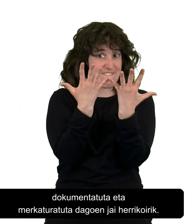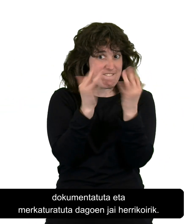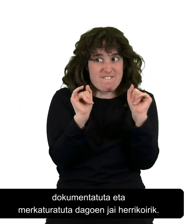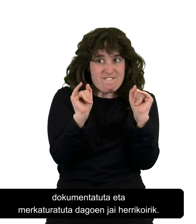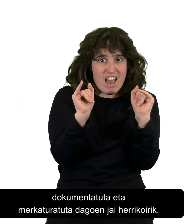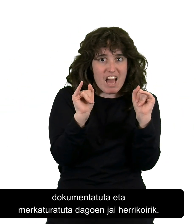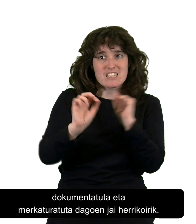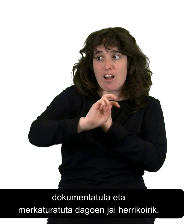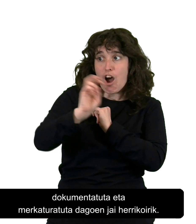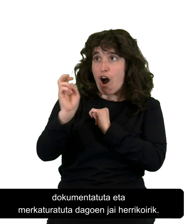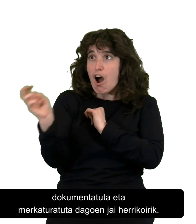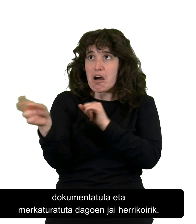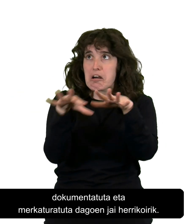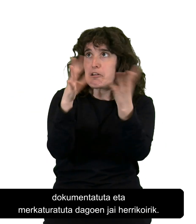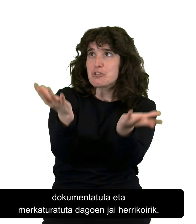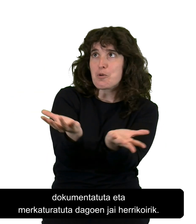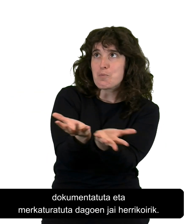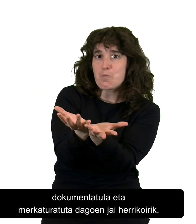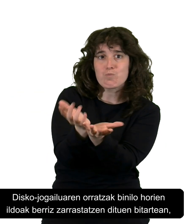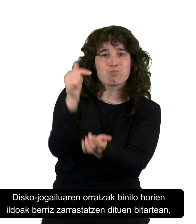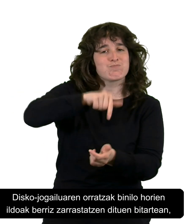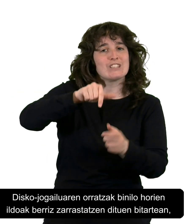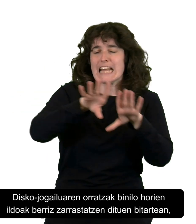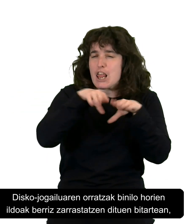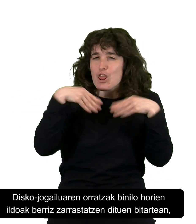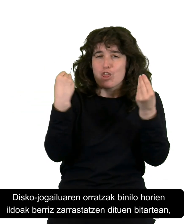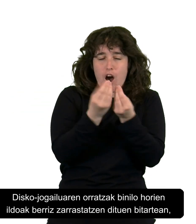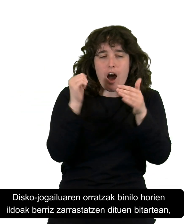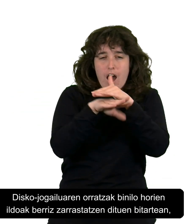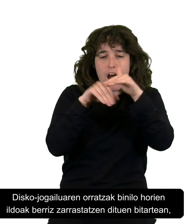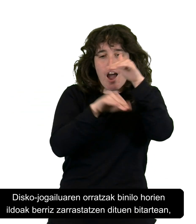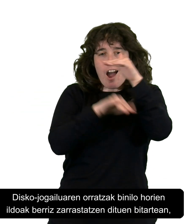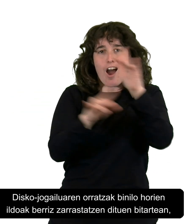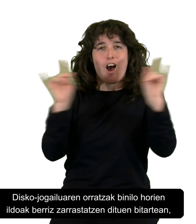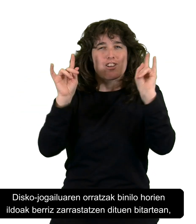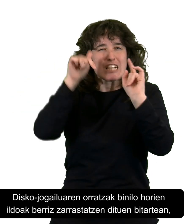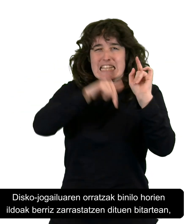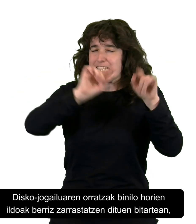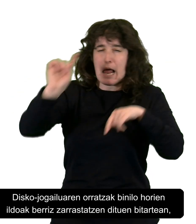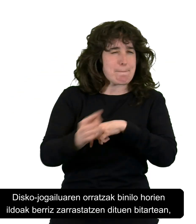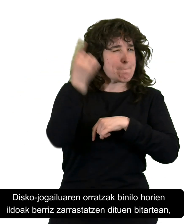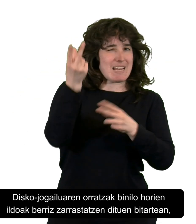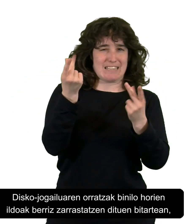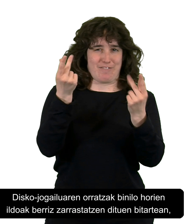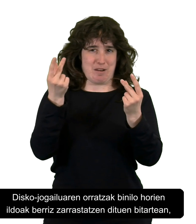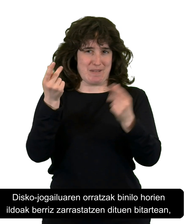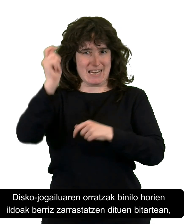dagoen jai herrikoirik. Disko jogailuaren orratzak vinilo horien ildoak